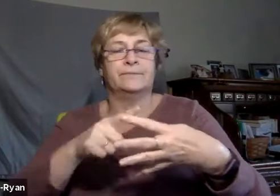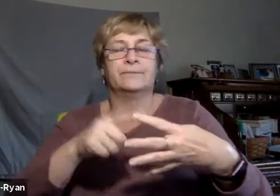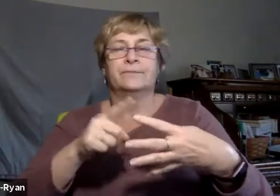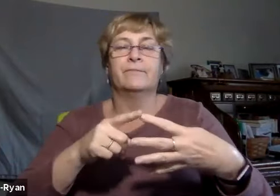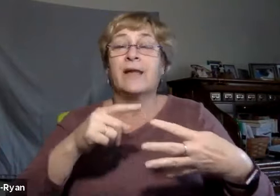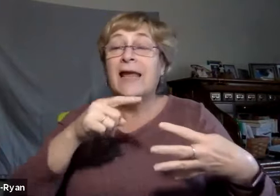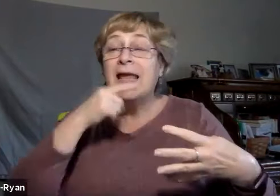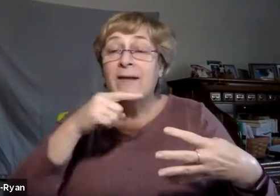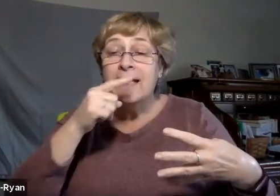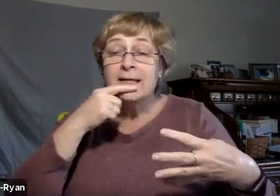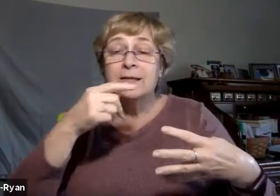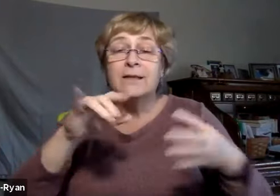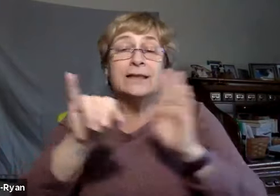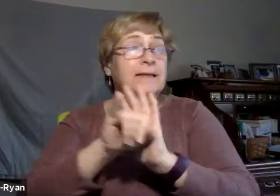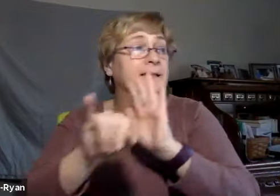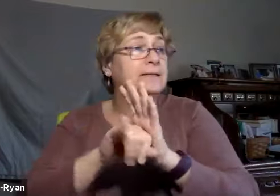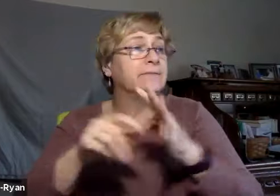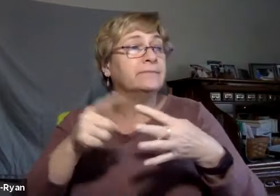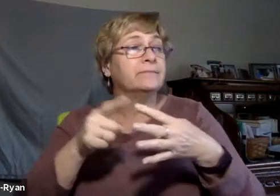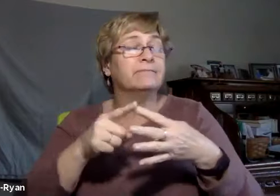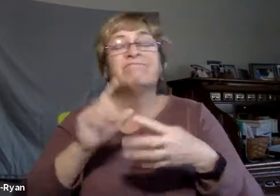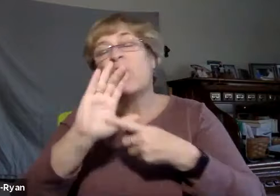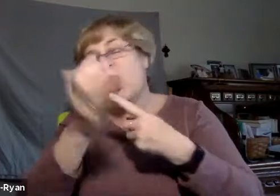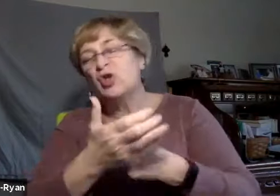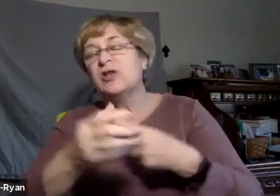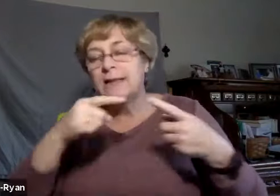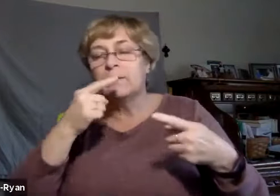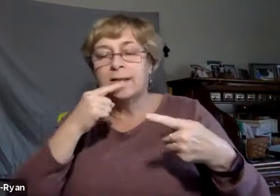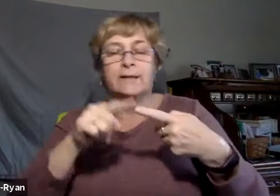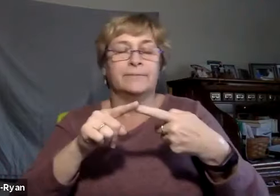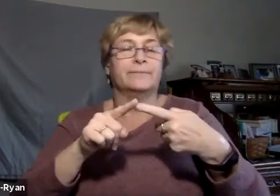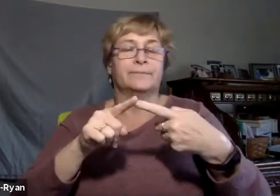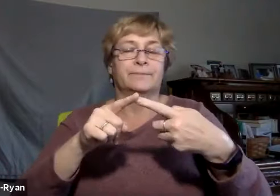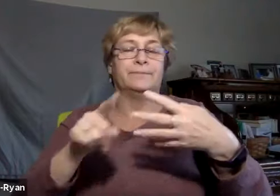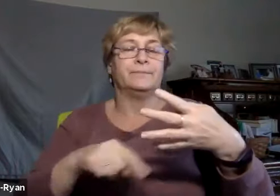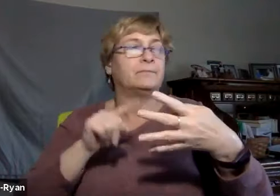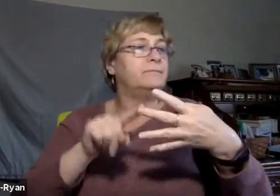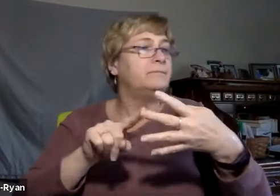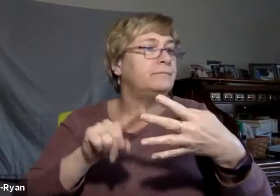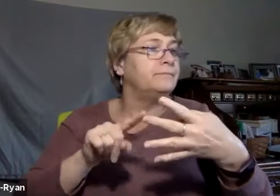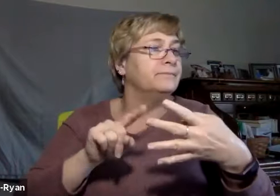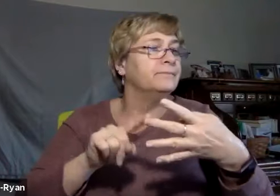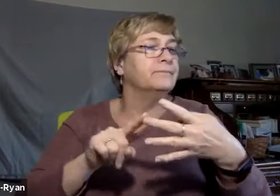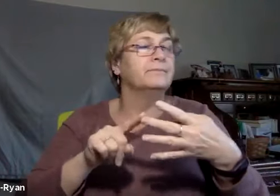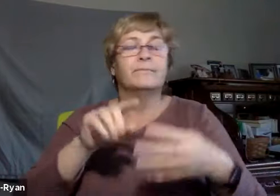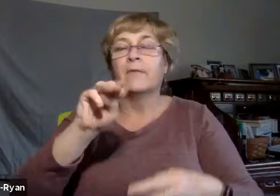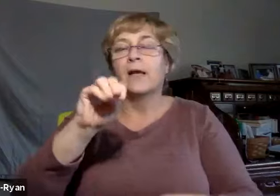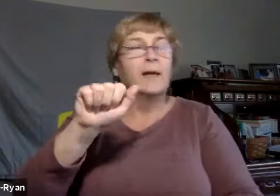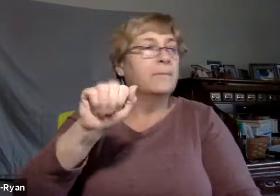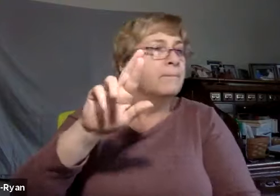signs. A hearing identity within the deaf community, so that would be part of it.